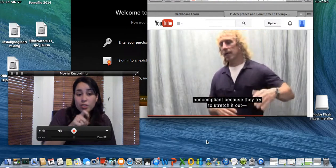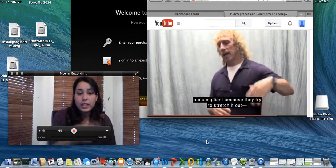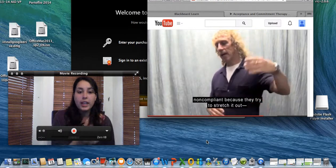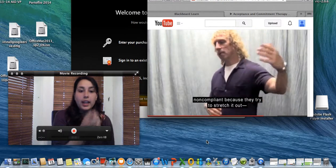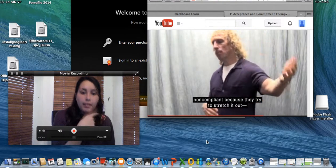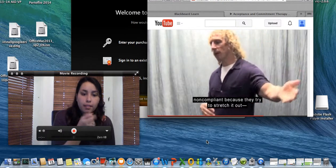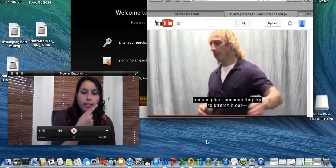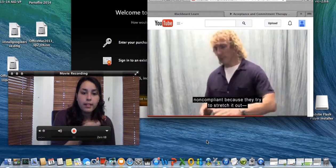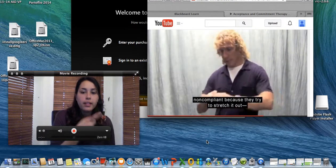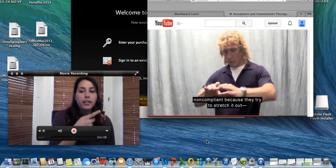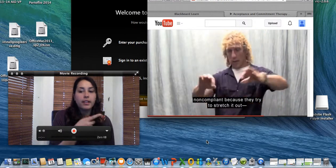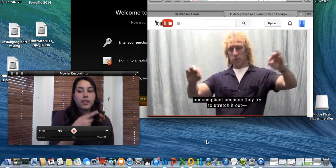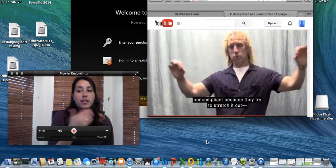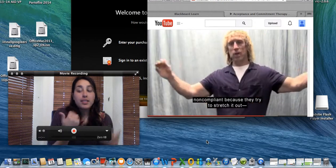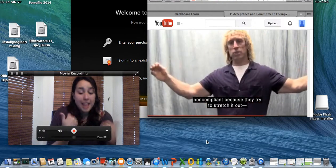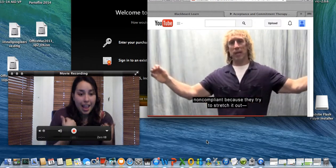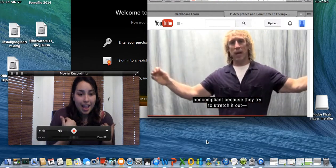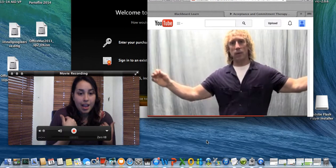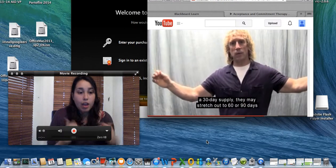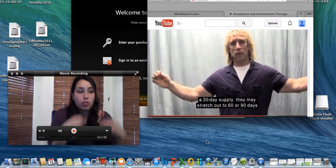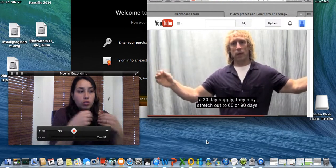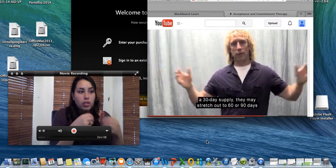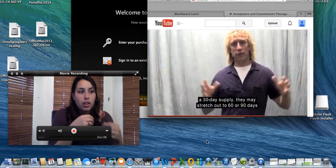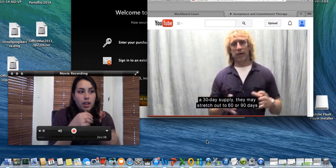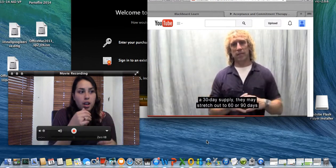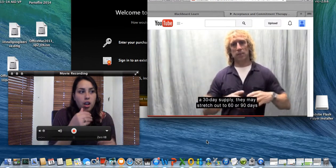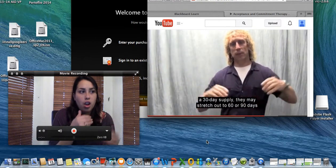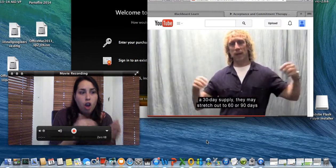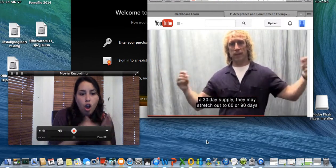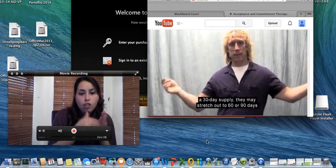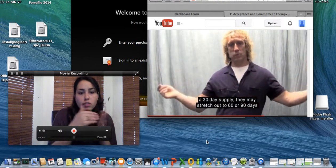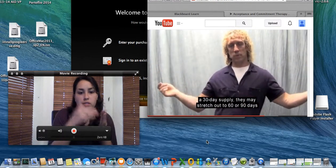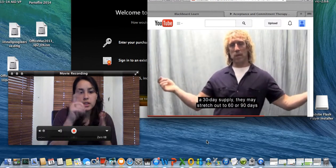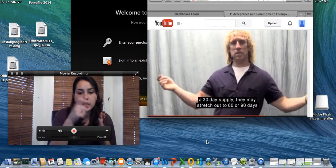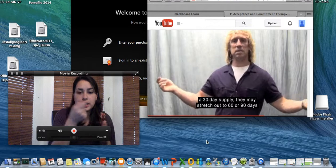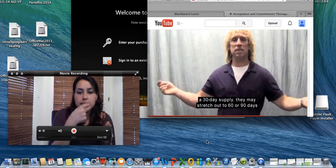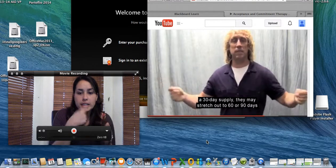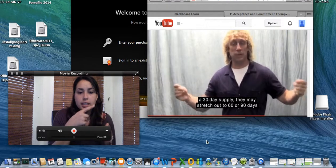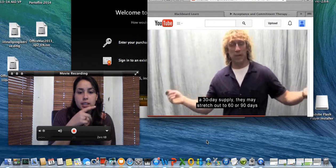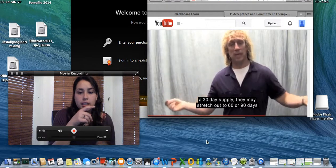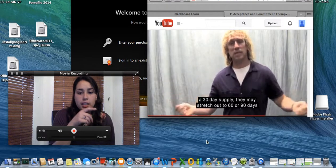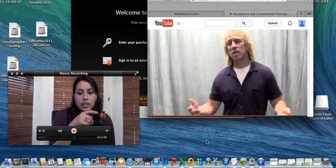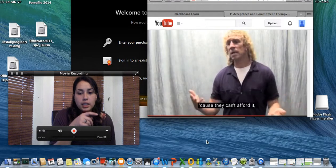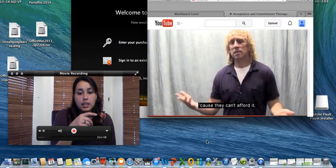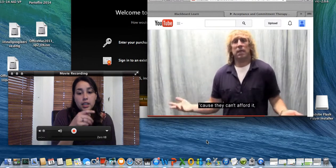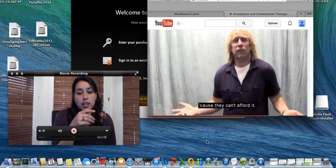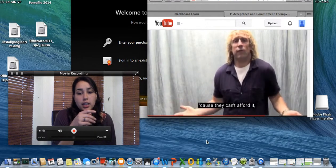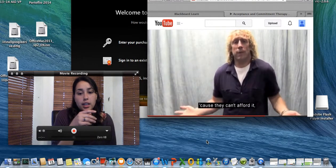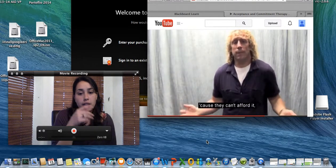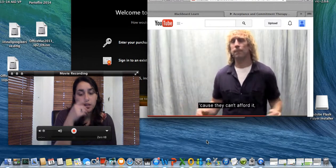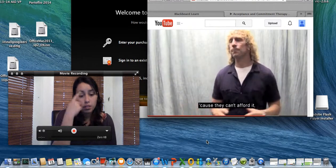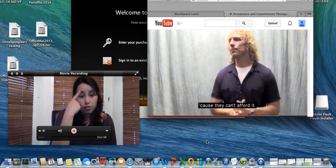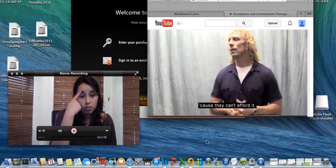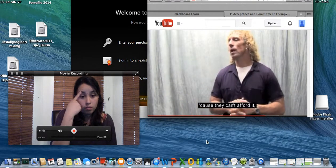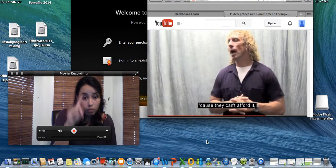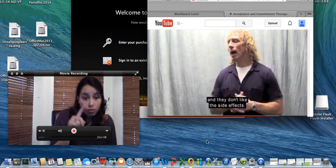it. Non-compliant because they try to stretch it out. A 30-day supply they may stretch out to 60 or 90 days because they can't